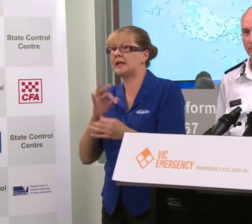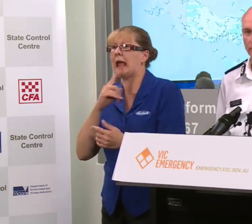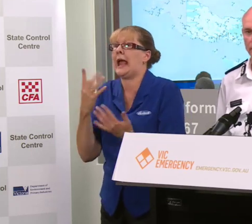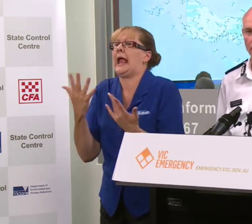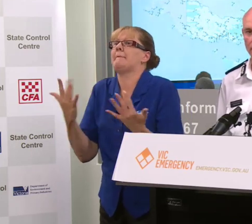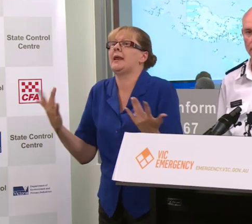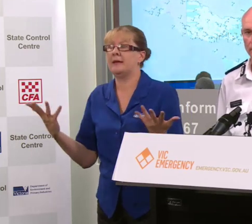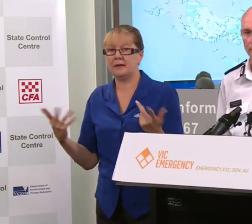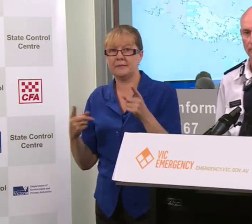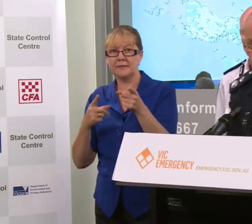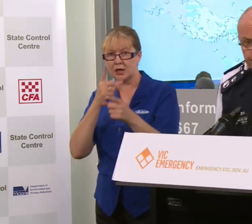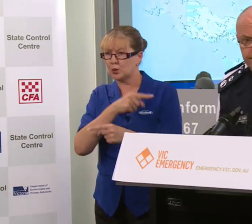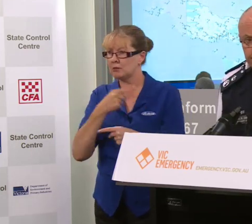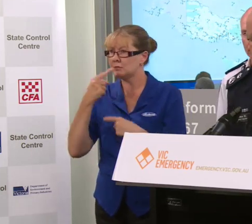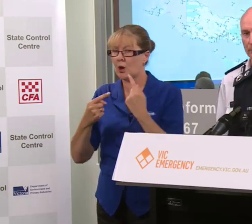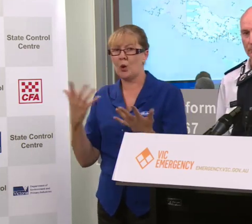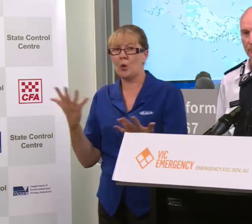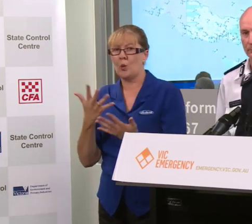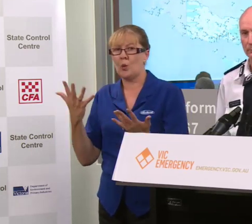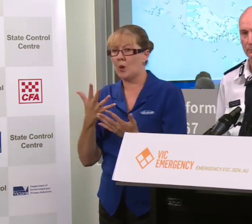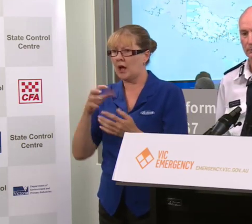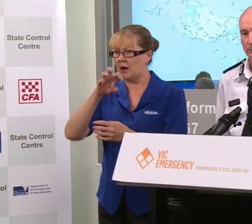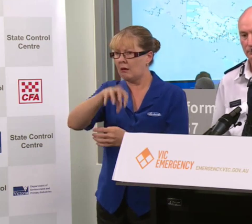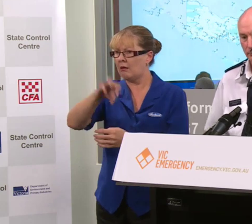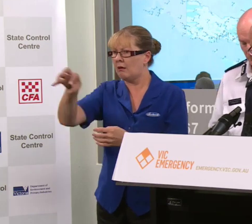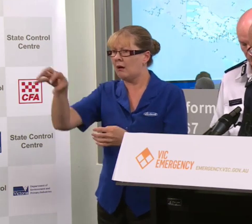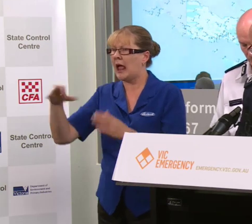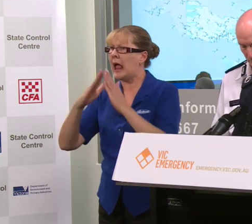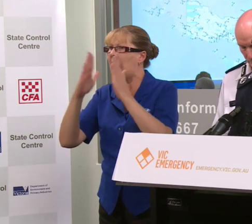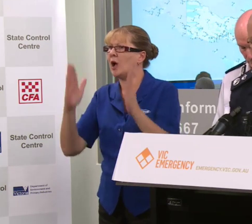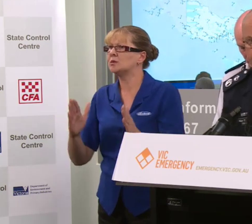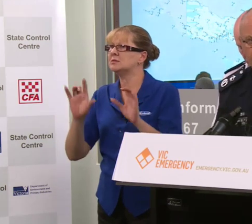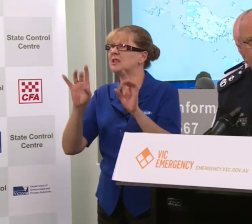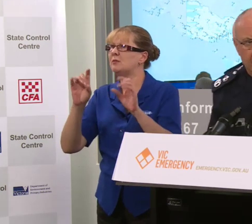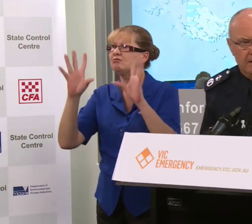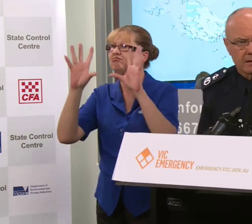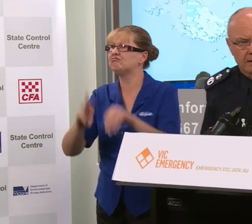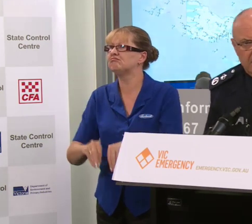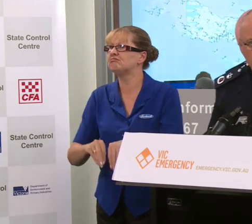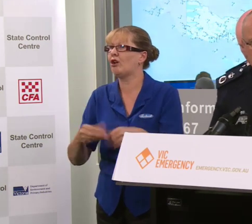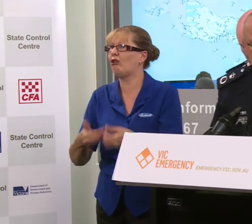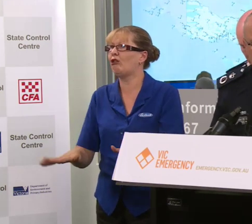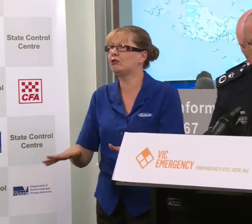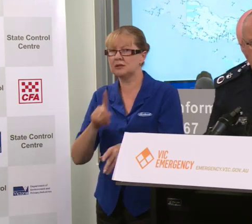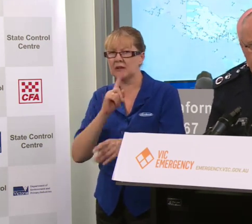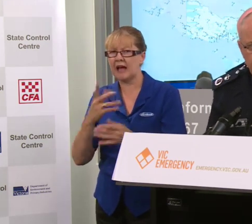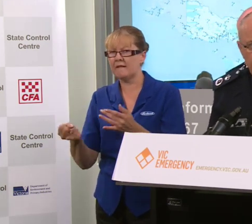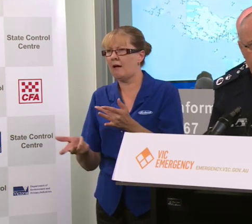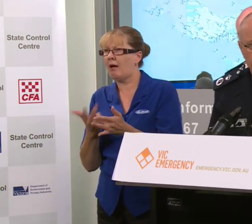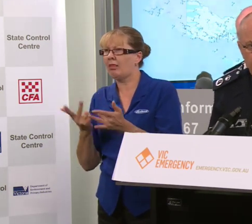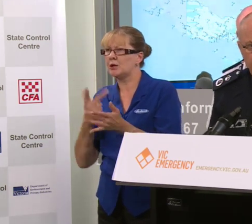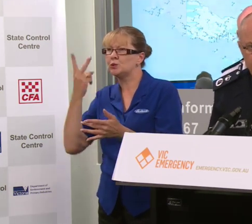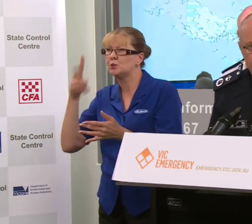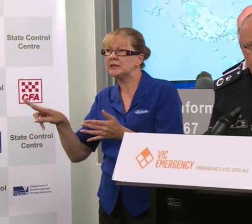able to go into a breakdown of where those 34 property losses have occurred and where most of, you said there are 20 other possible losses?